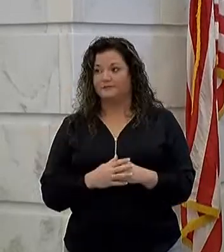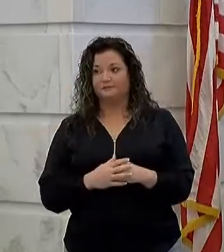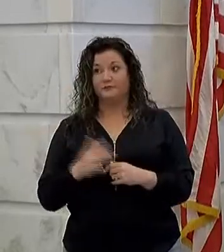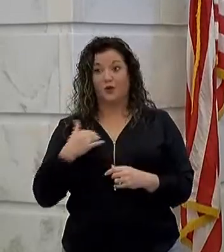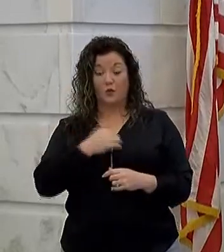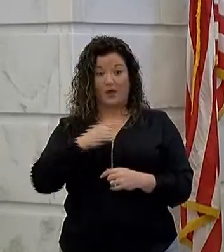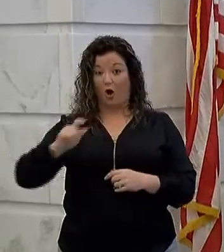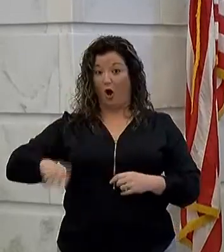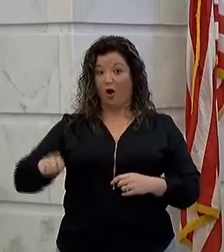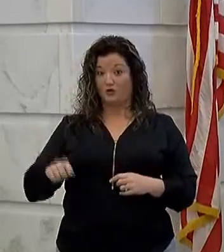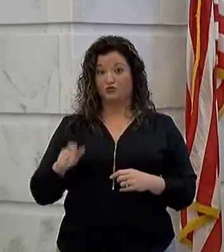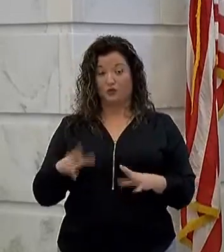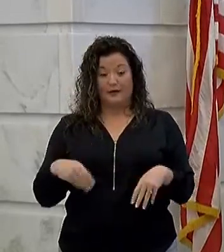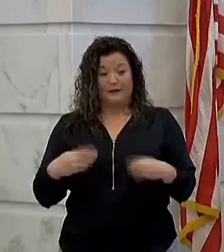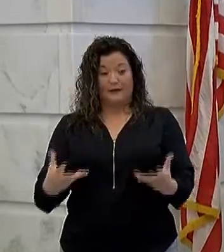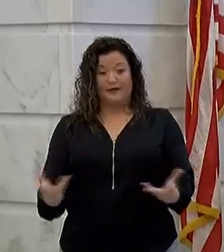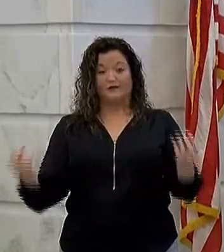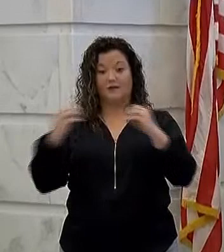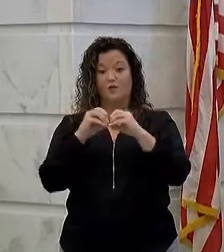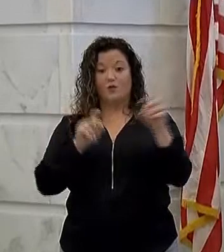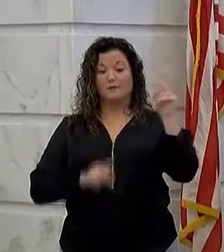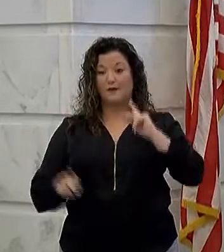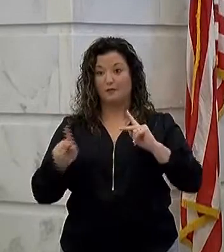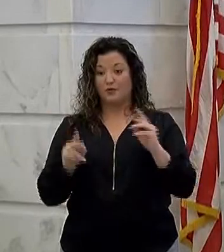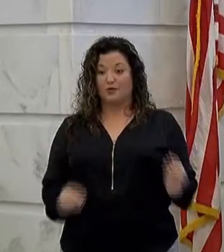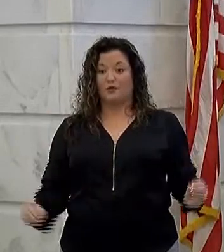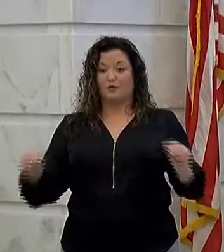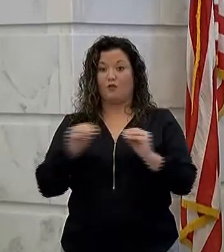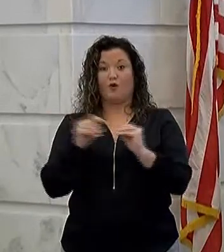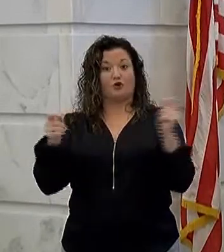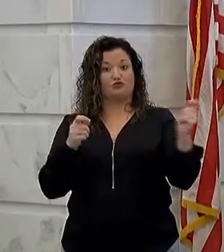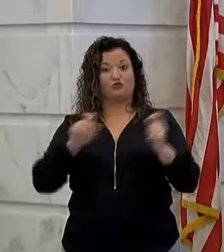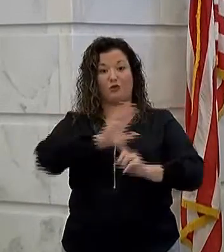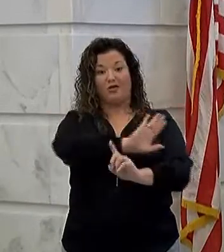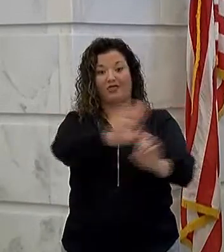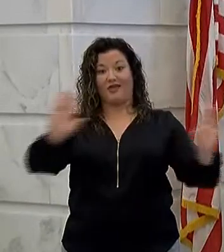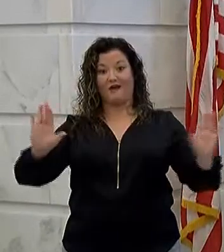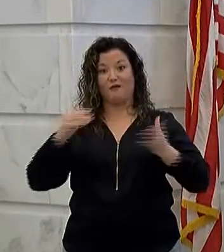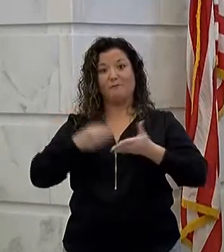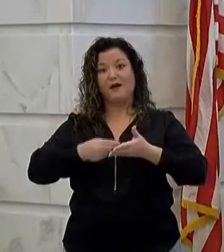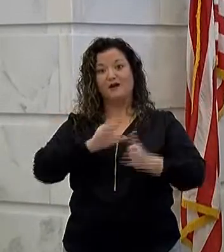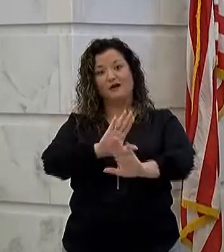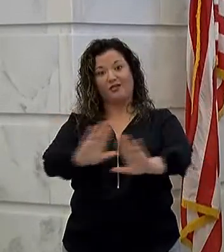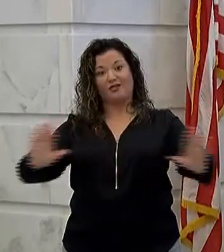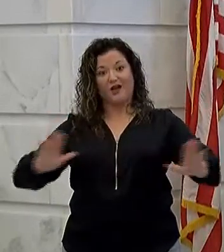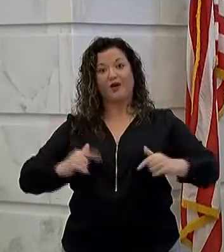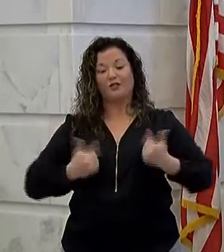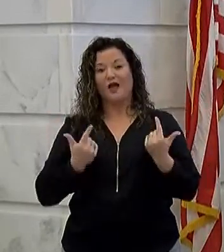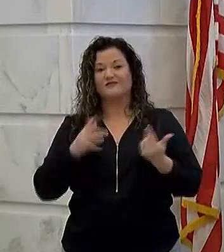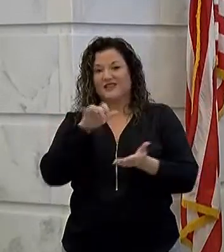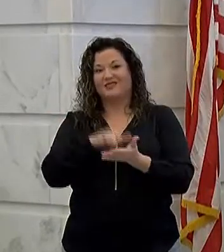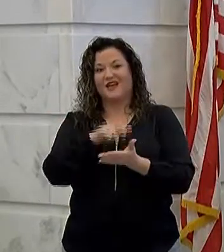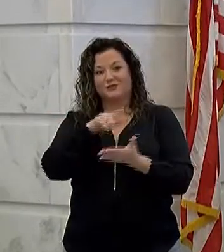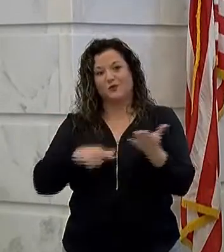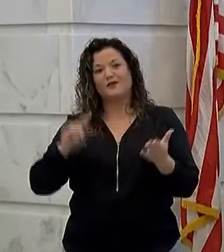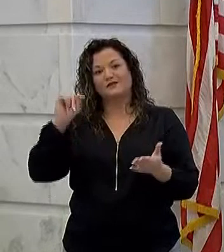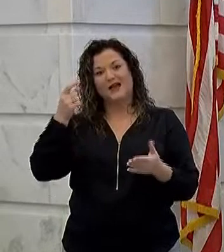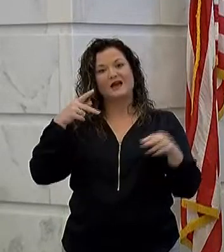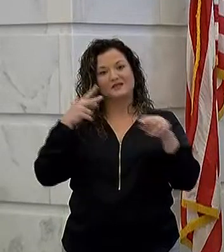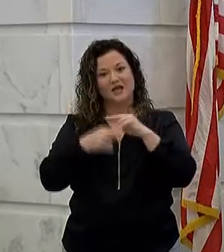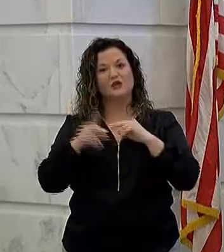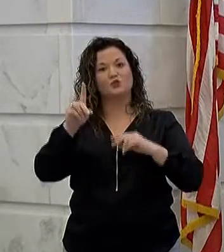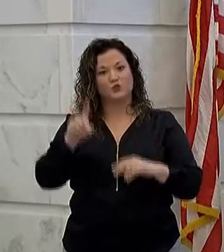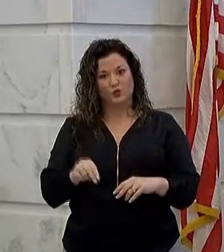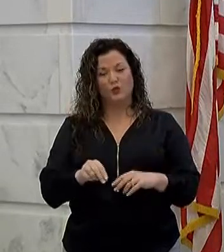ought to give more people more control over their money and their lives, and that's what we're doing by these tax cuts. They make